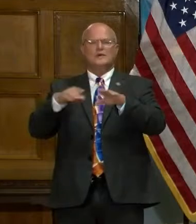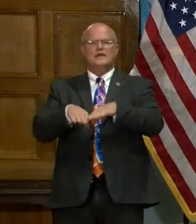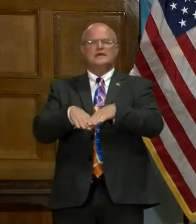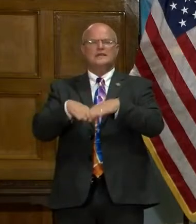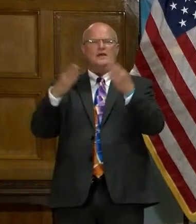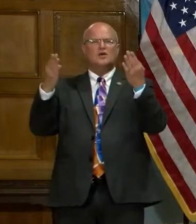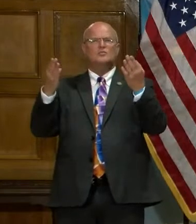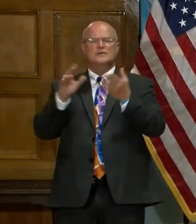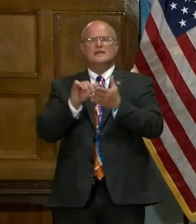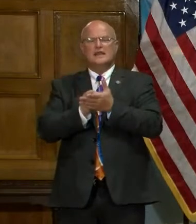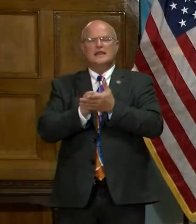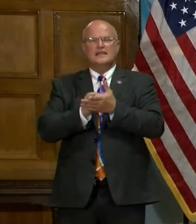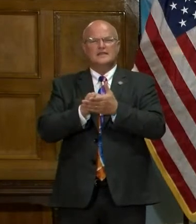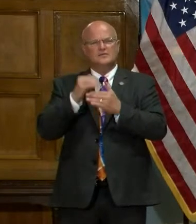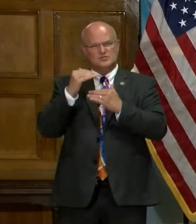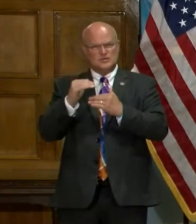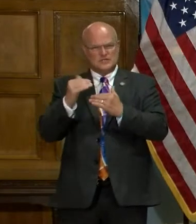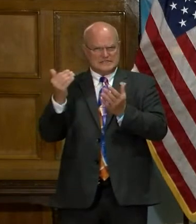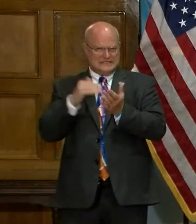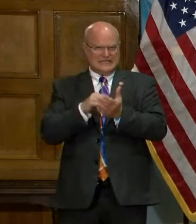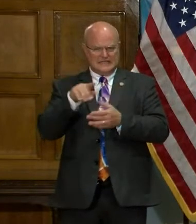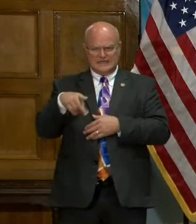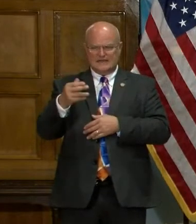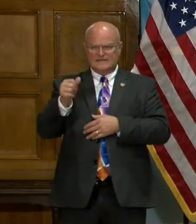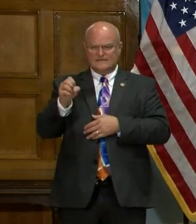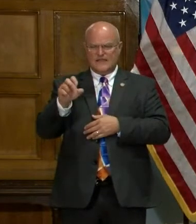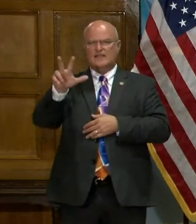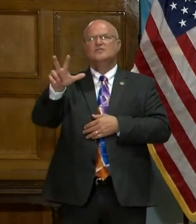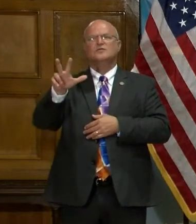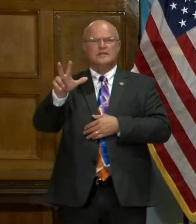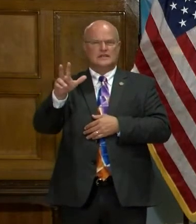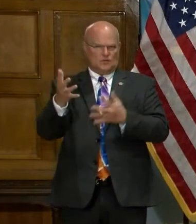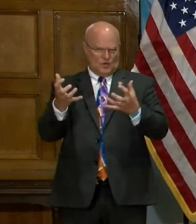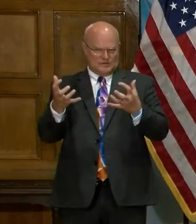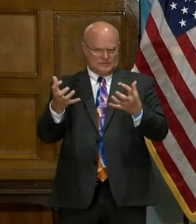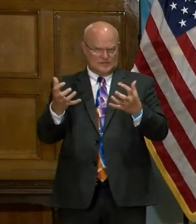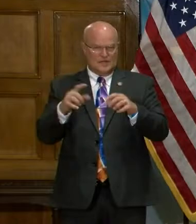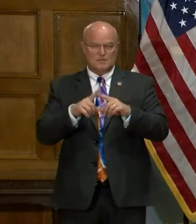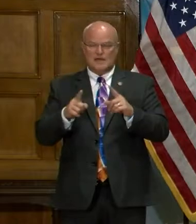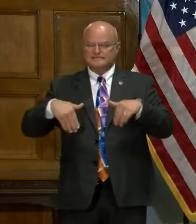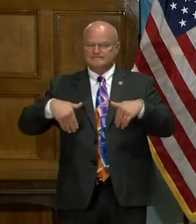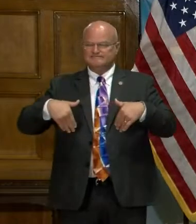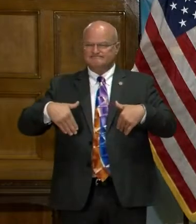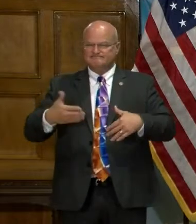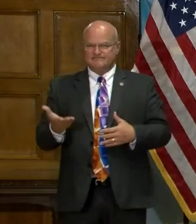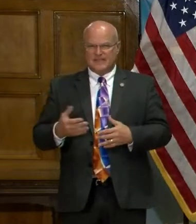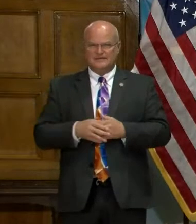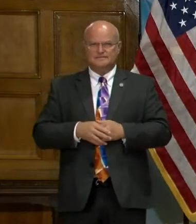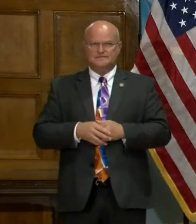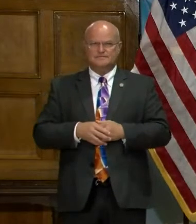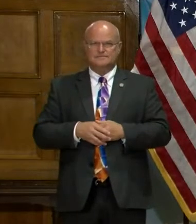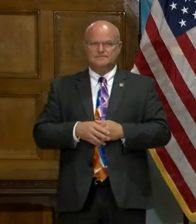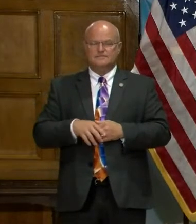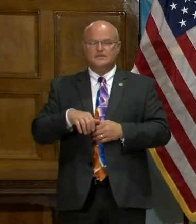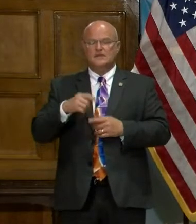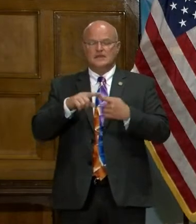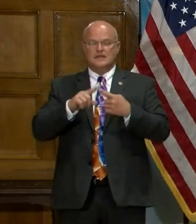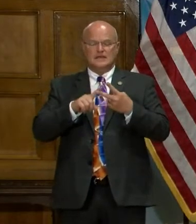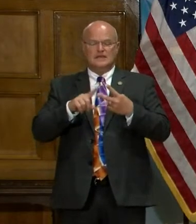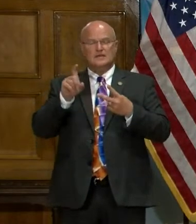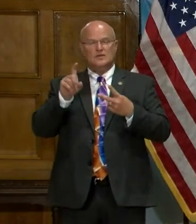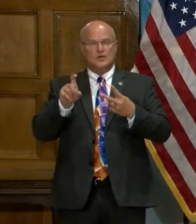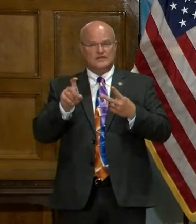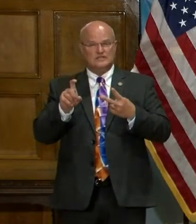lift the restrictions again and further expand our economy, but we're not there yet. The other part of your